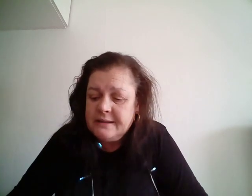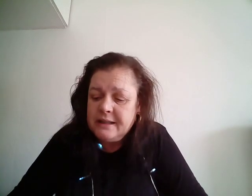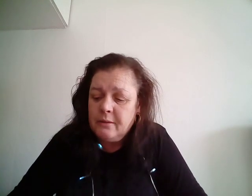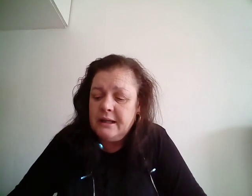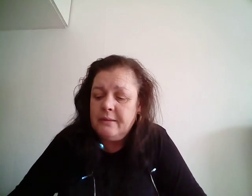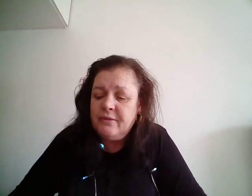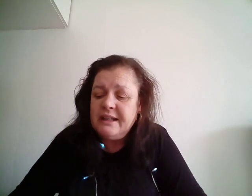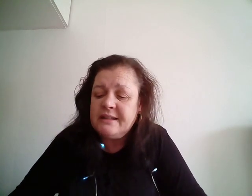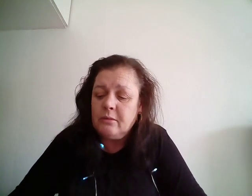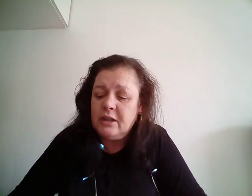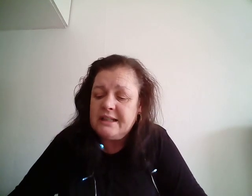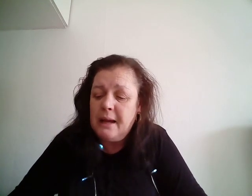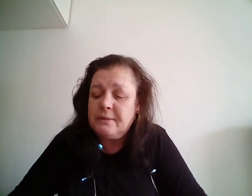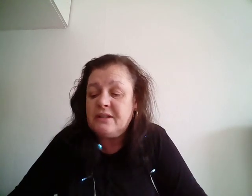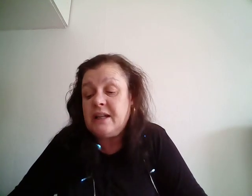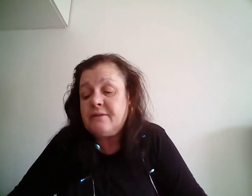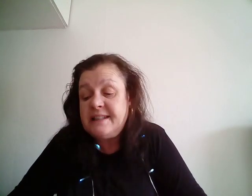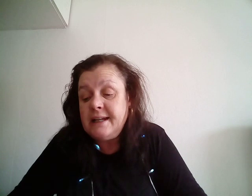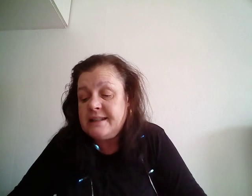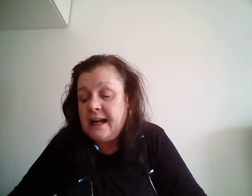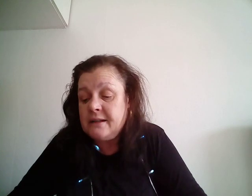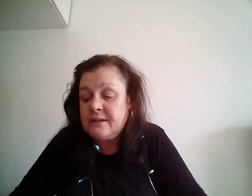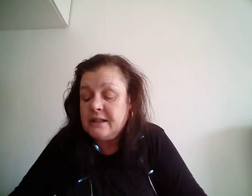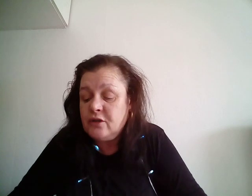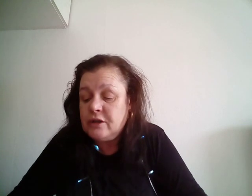So this uploader happens to have